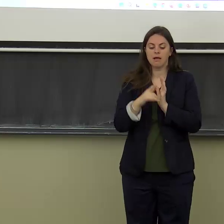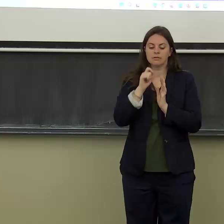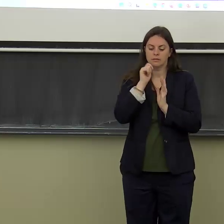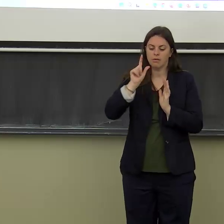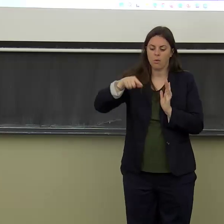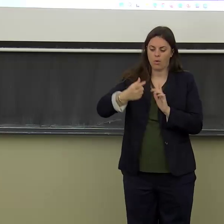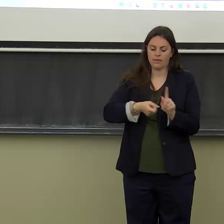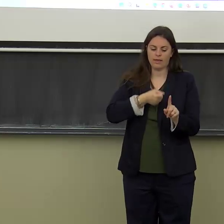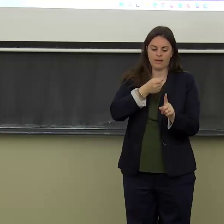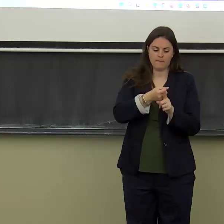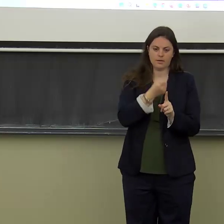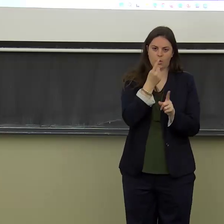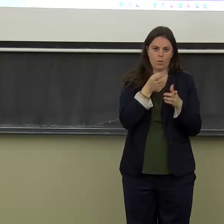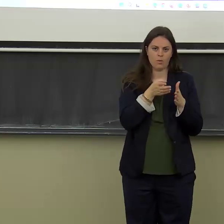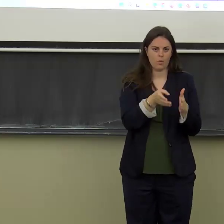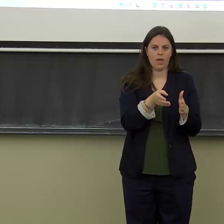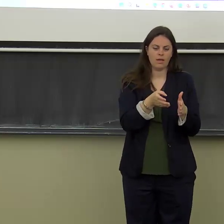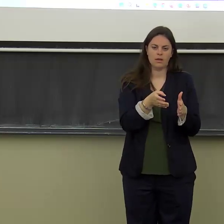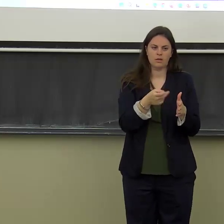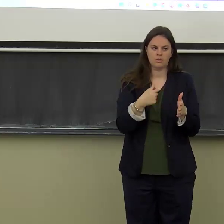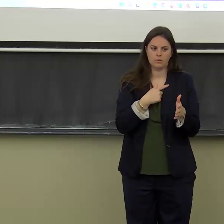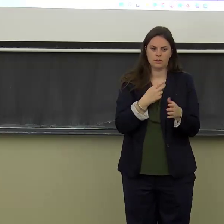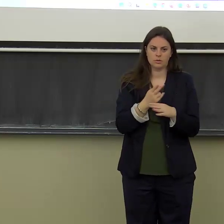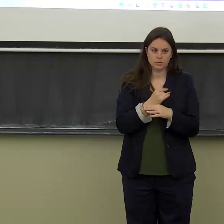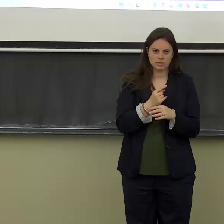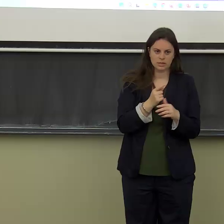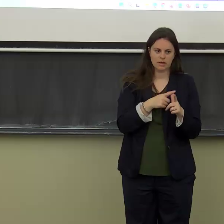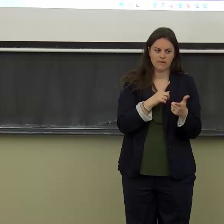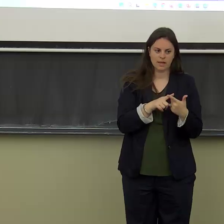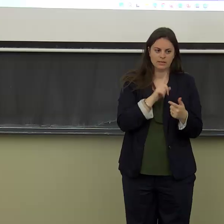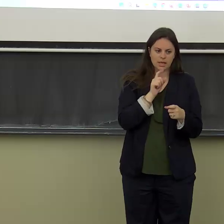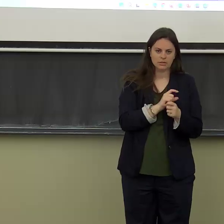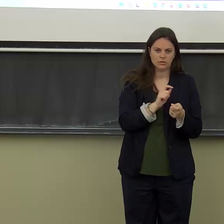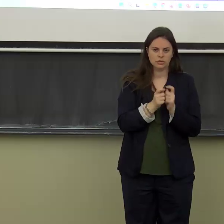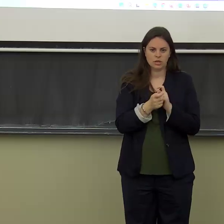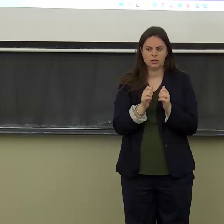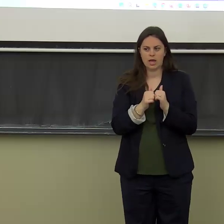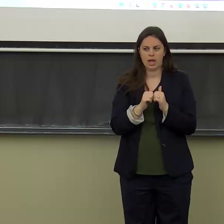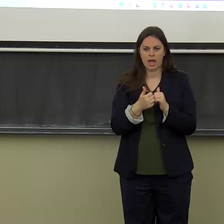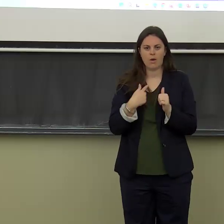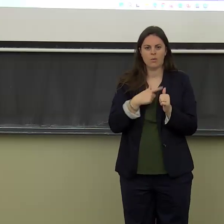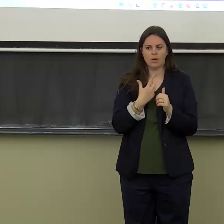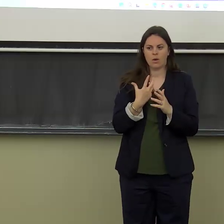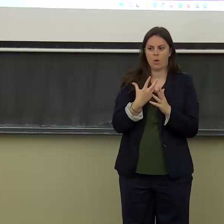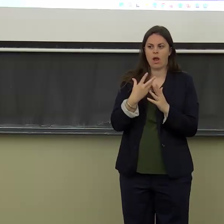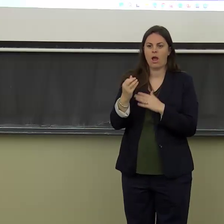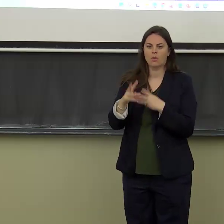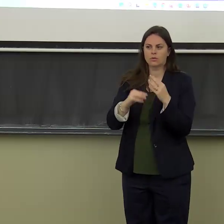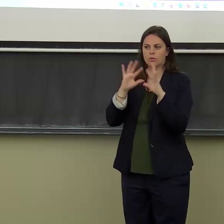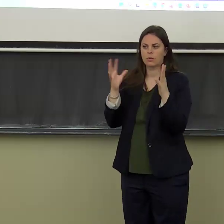in a one-way hit. We use it, and then it's actually changing how we go back out into the world and use